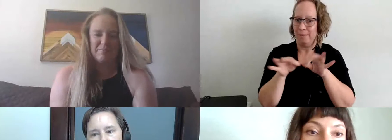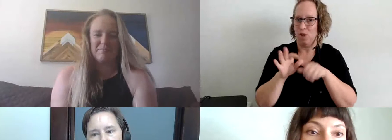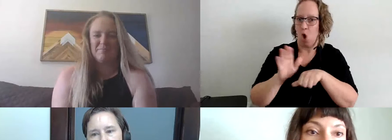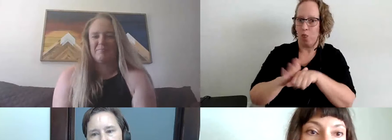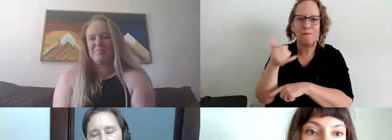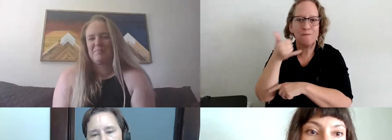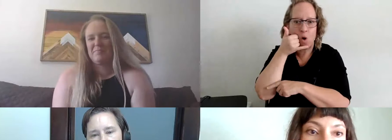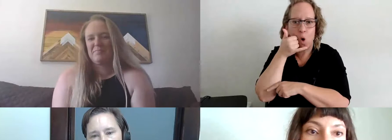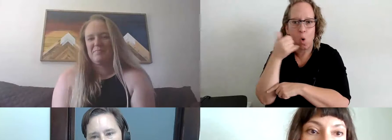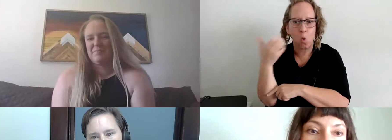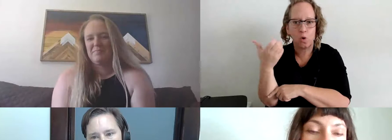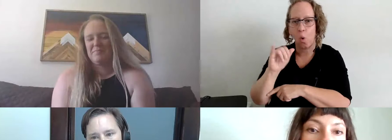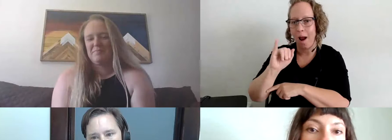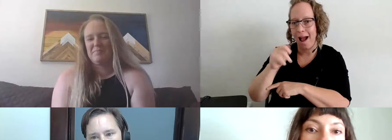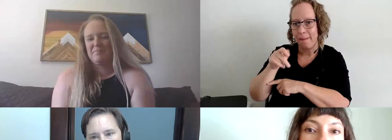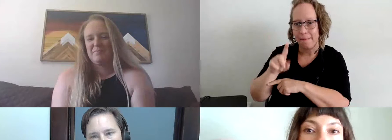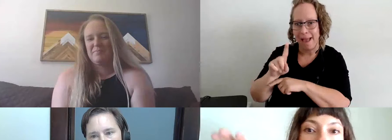or iPad